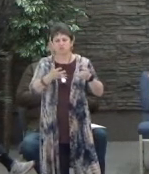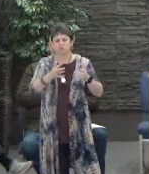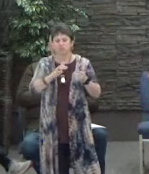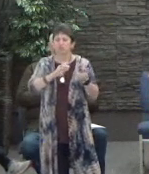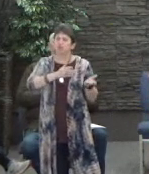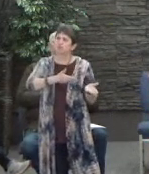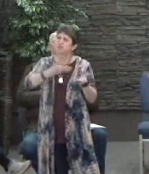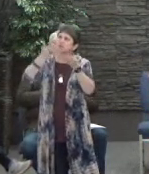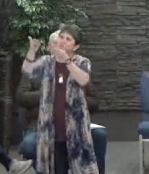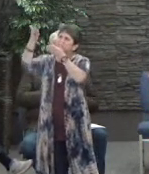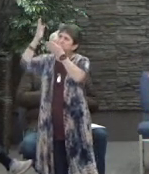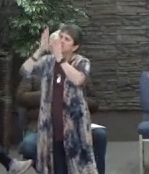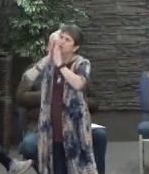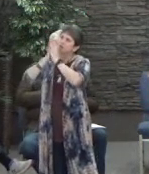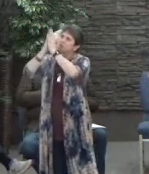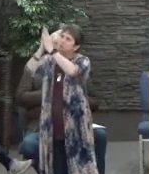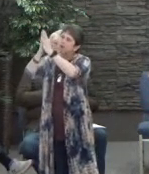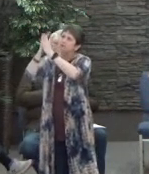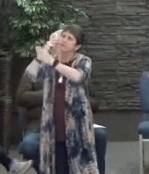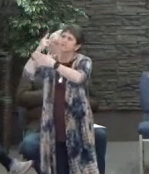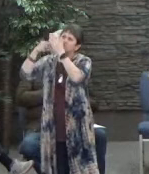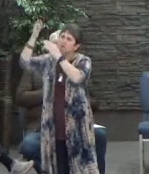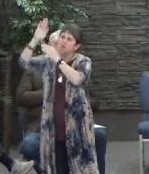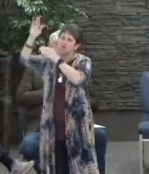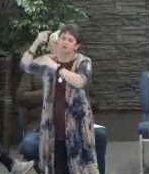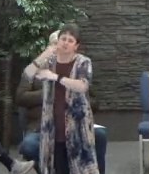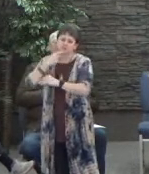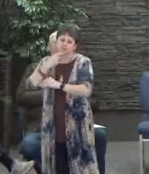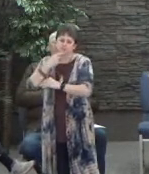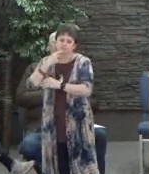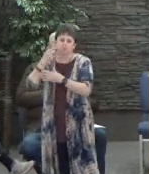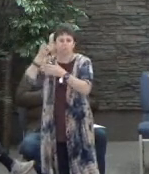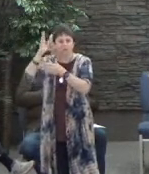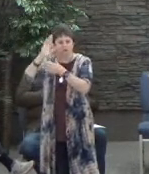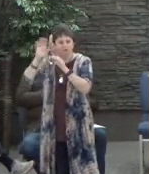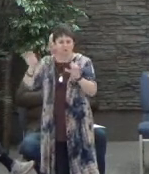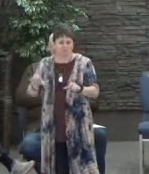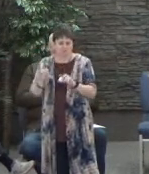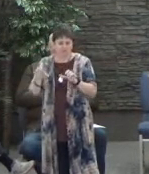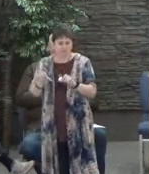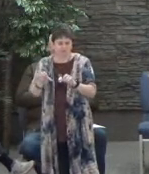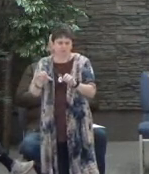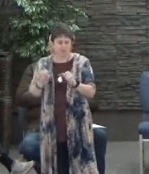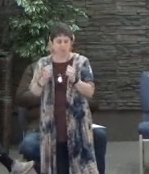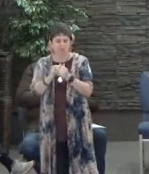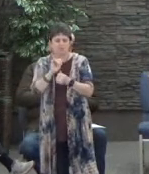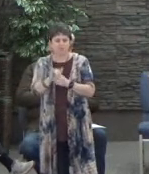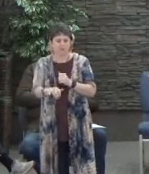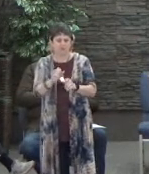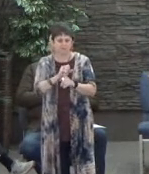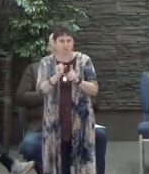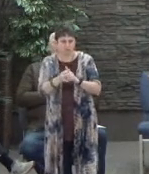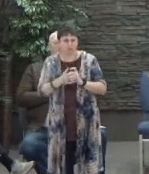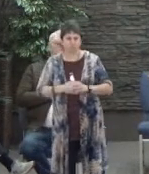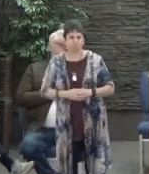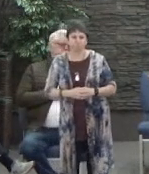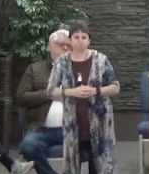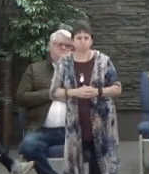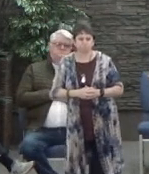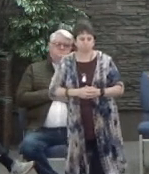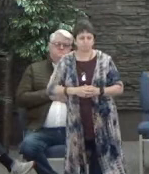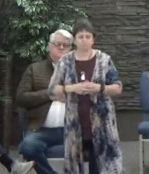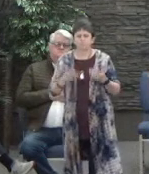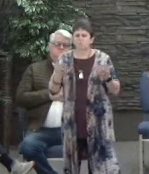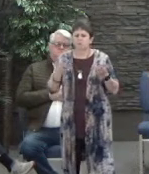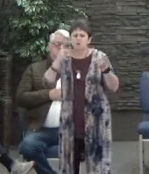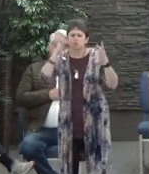it toward God in prayer and see what God has to say and what God has to do with the situations we're concerned with. What